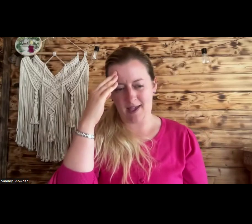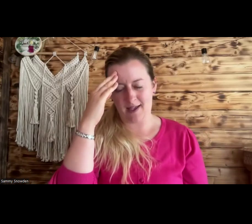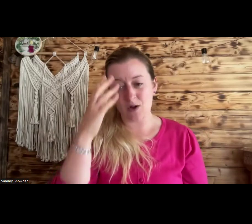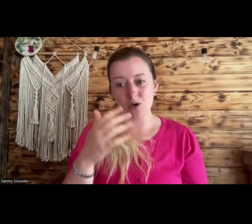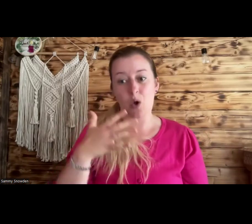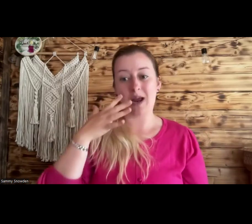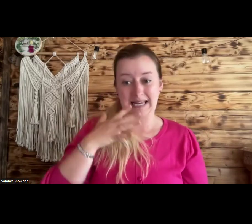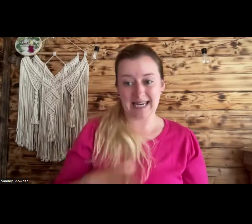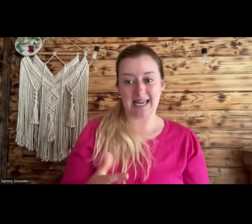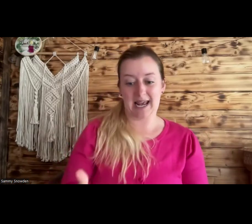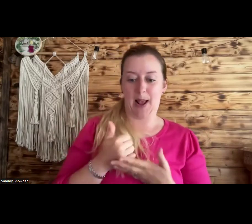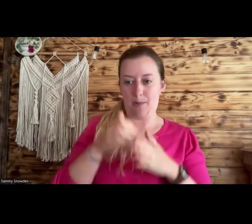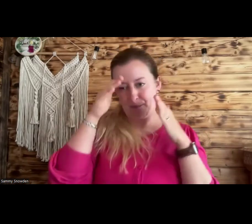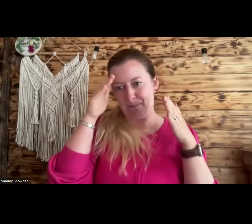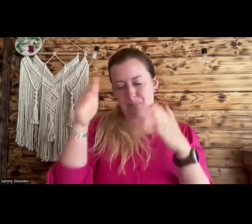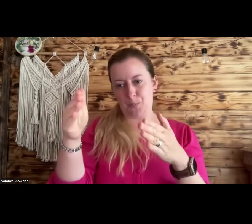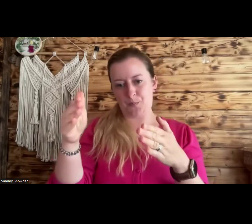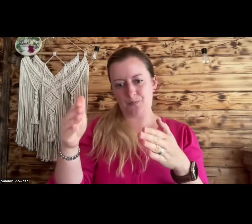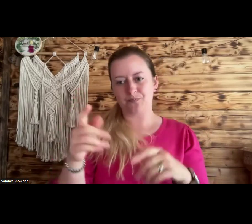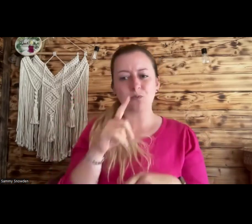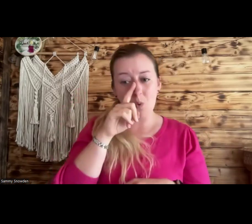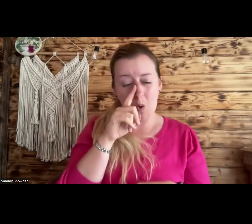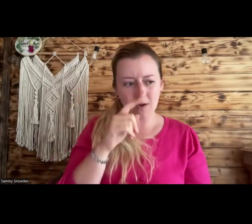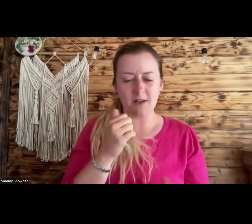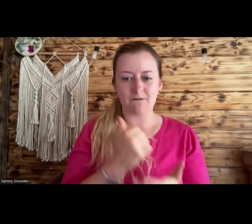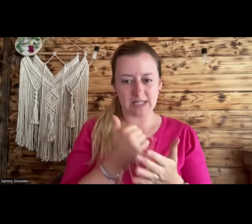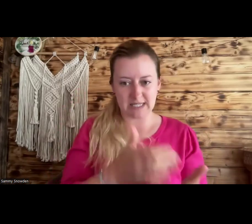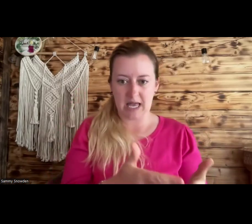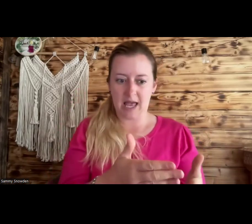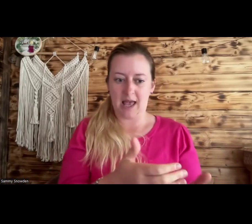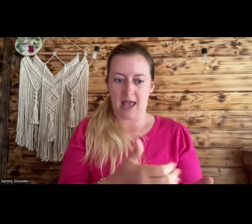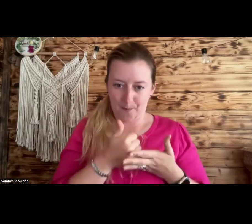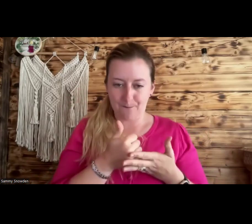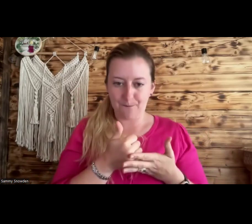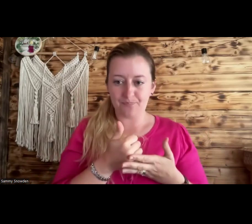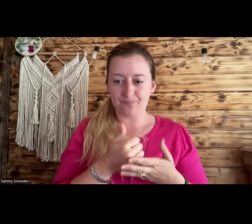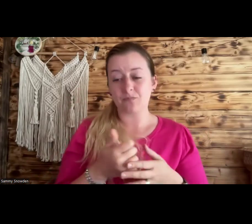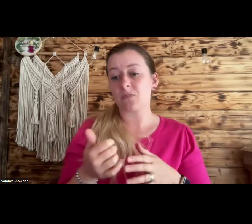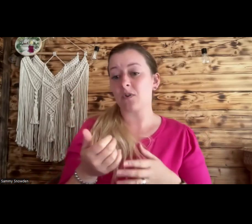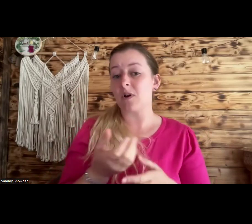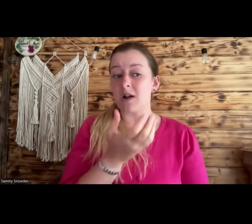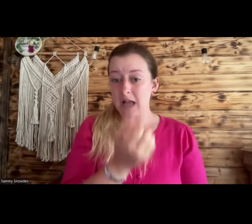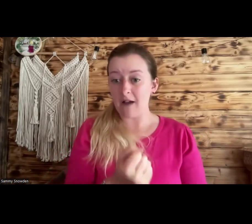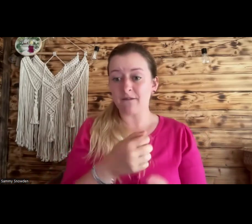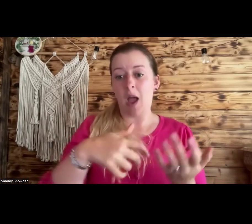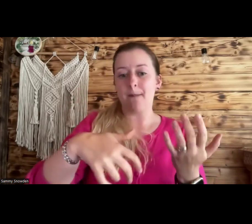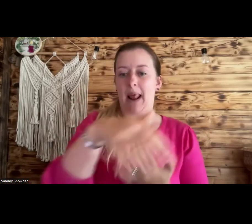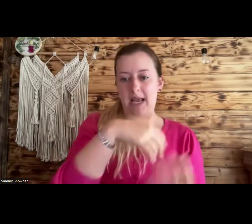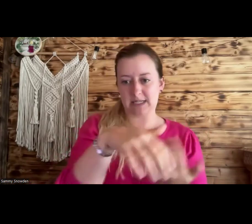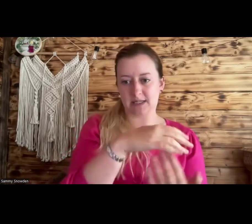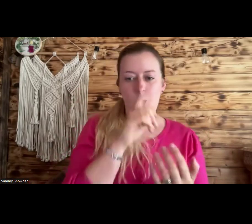to really support us in this. And we have beautiful blends that doTERRA make up for us, or ones we can make up